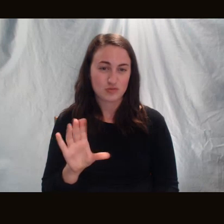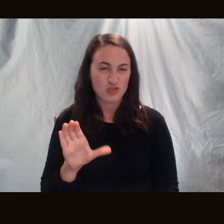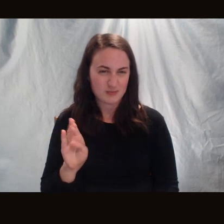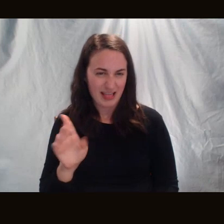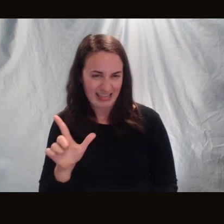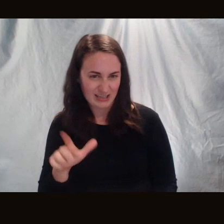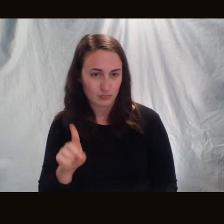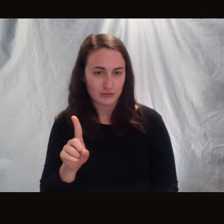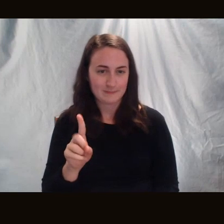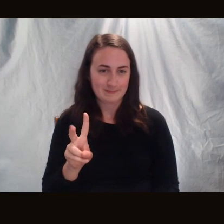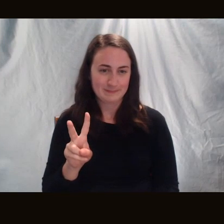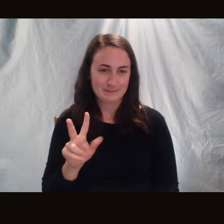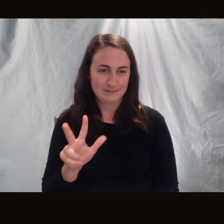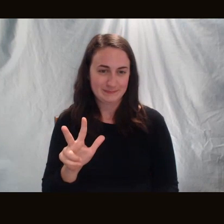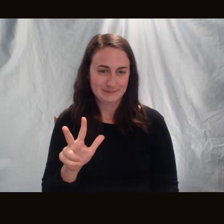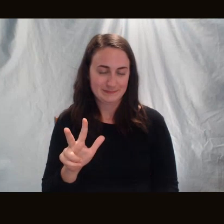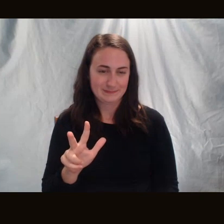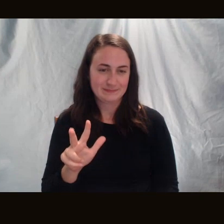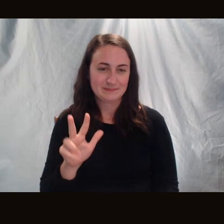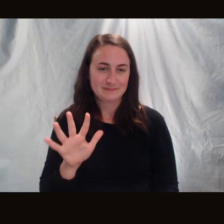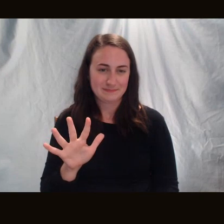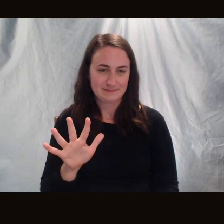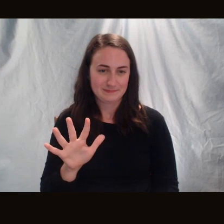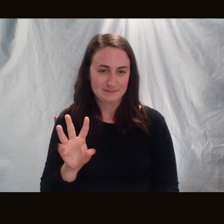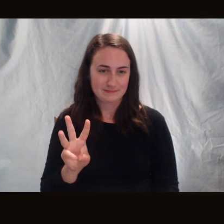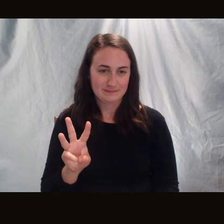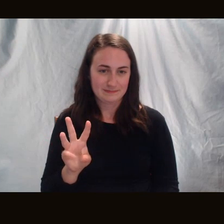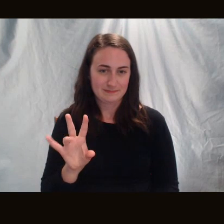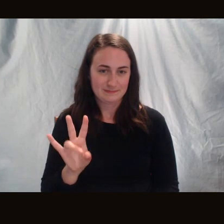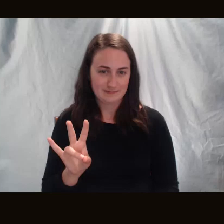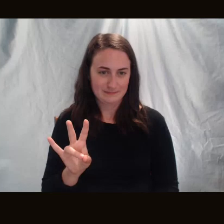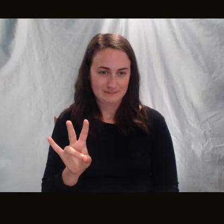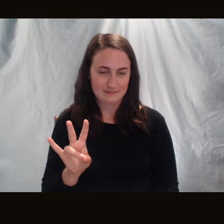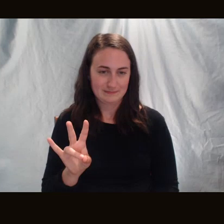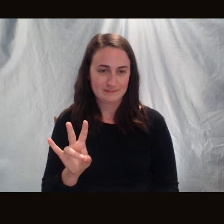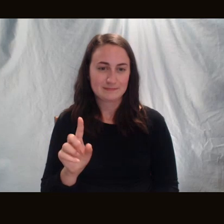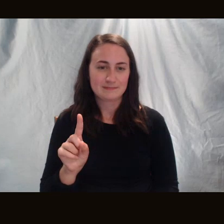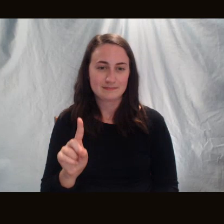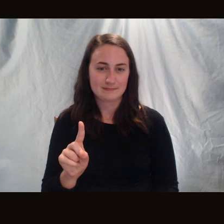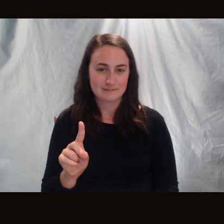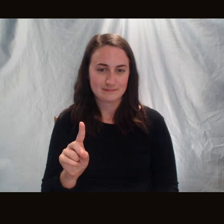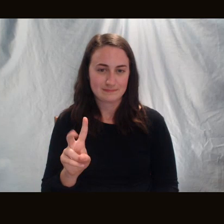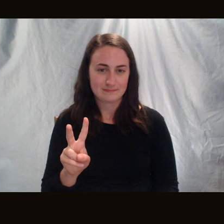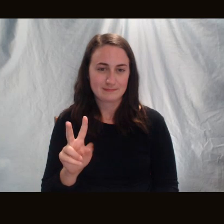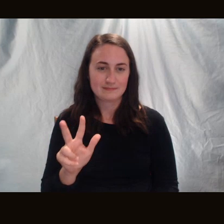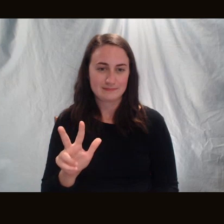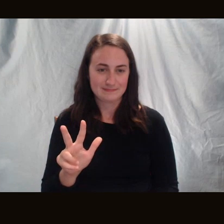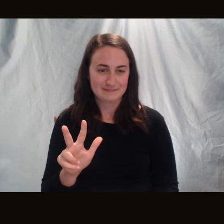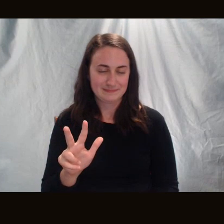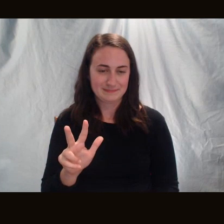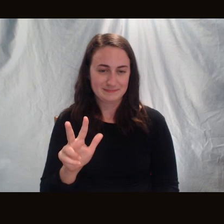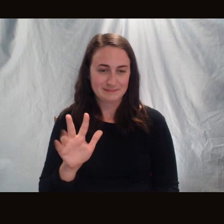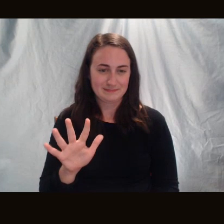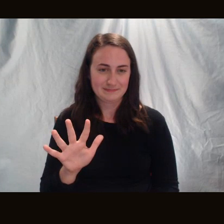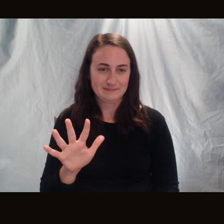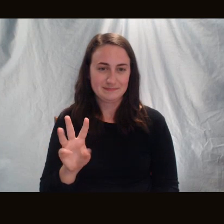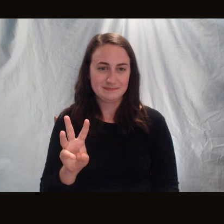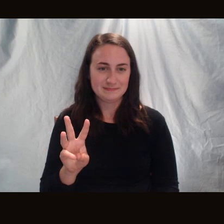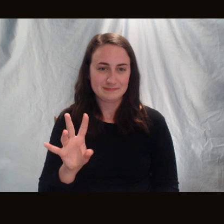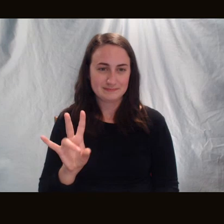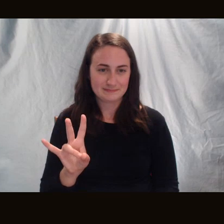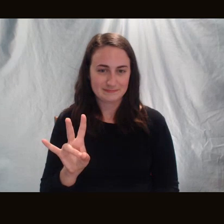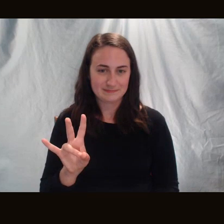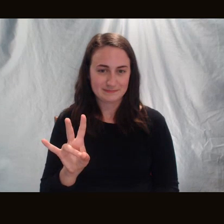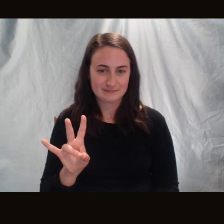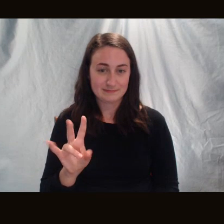crossbody lead. Open, create the space. Lead and switch the hands. Prep. 2, 3. 5, 6,